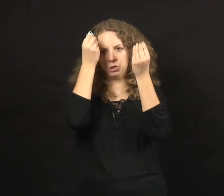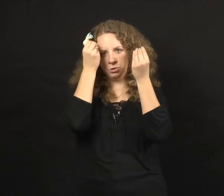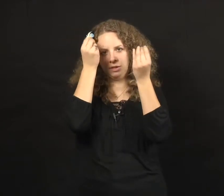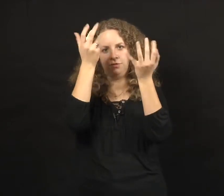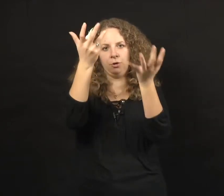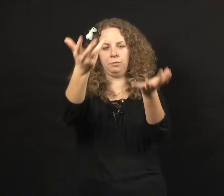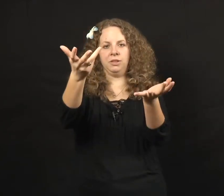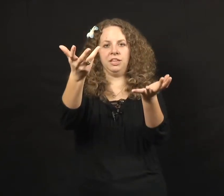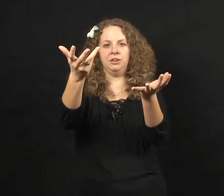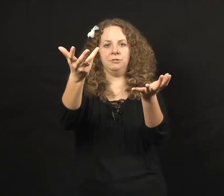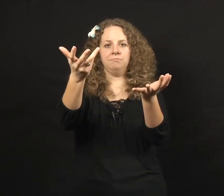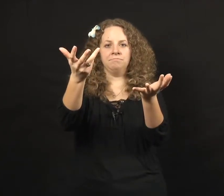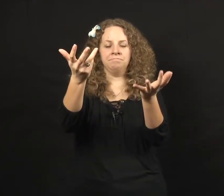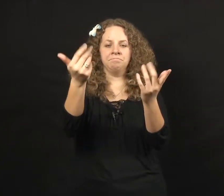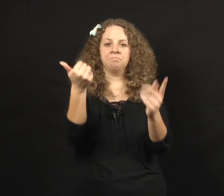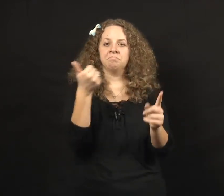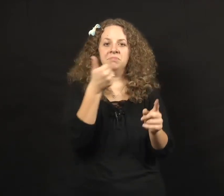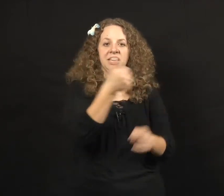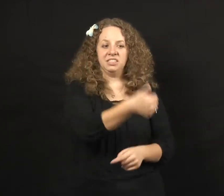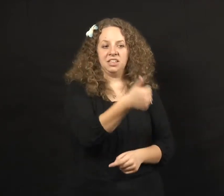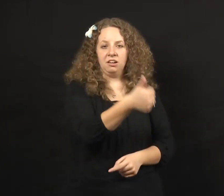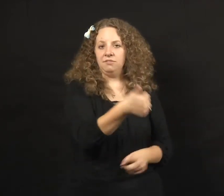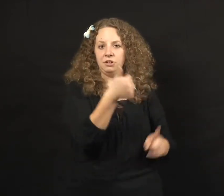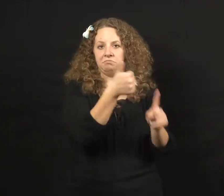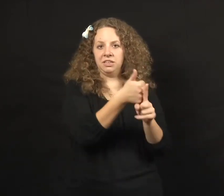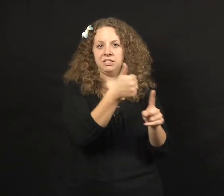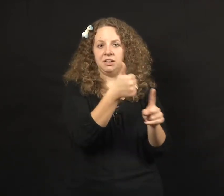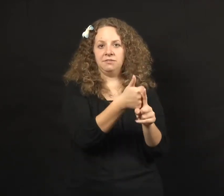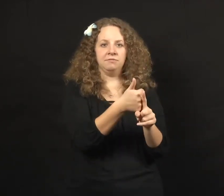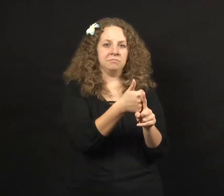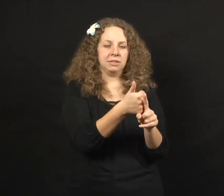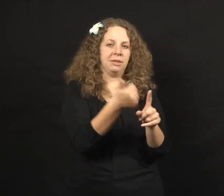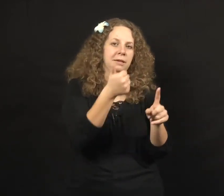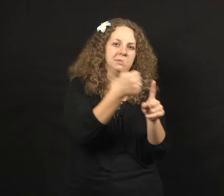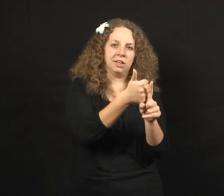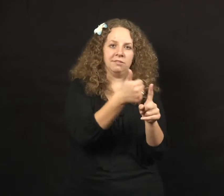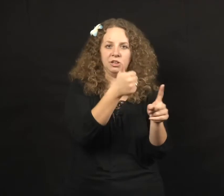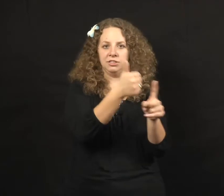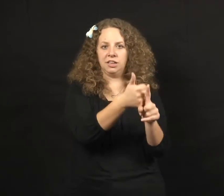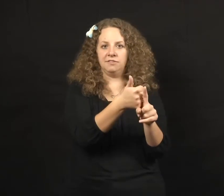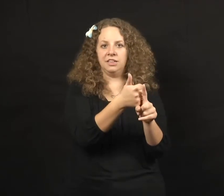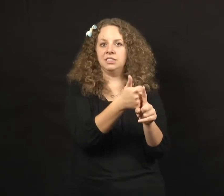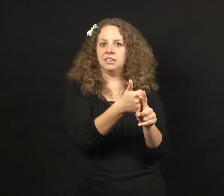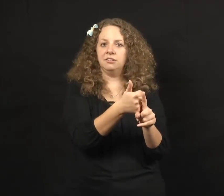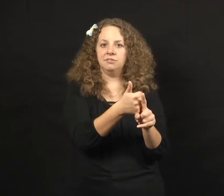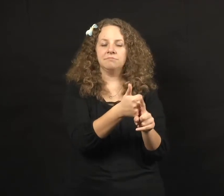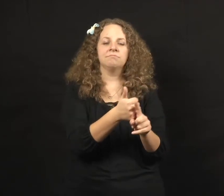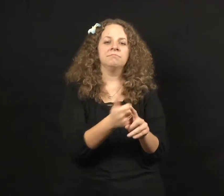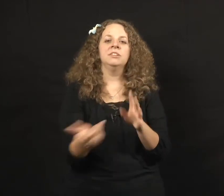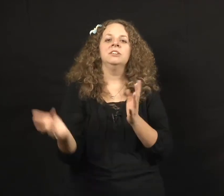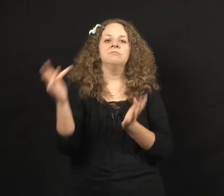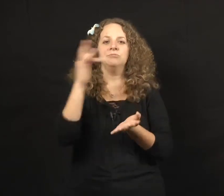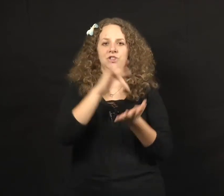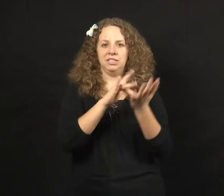To inform or let you know. Itself, or itself. This can be himself, herself, itself.